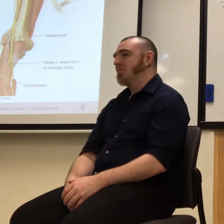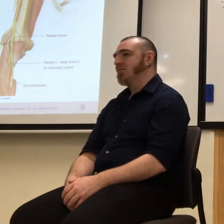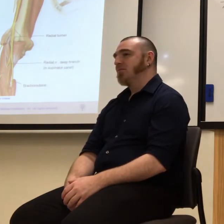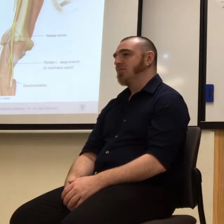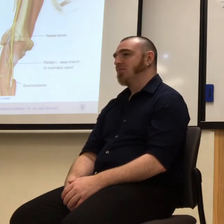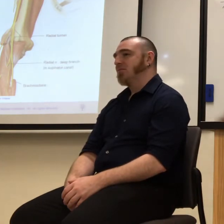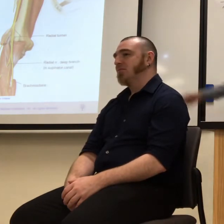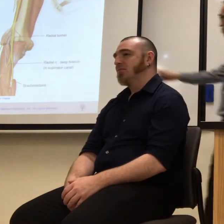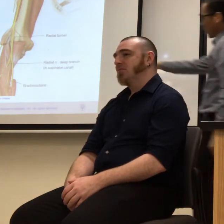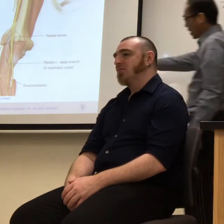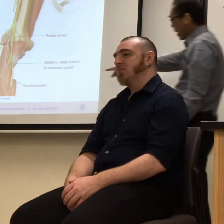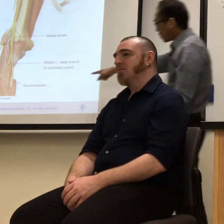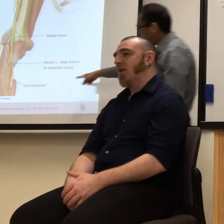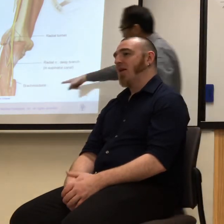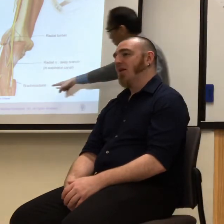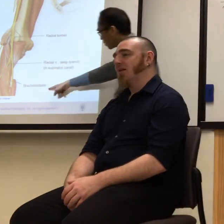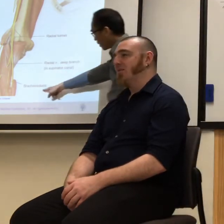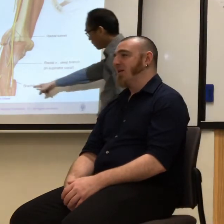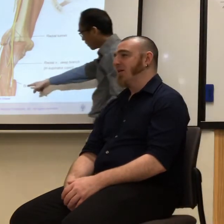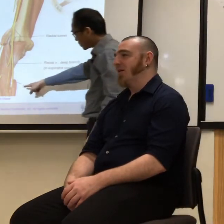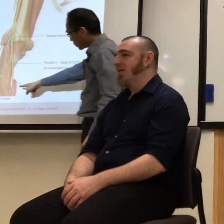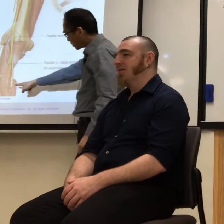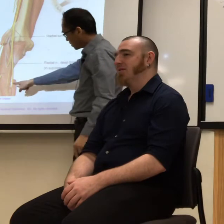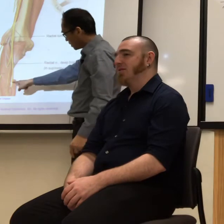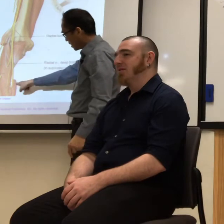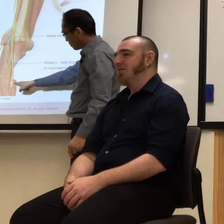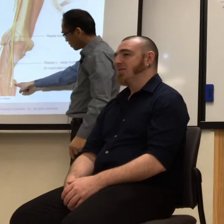radialis, it's way down here.